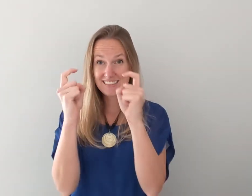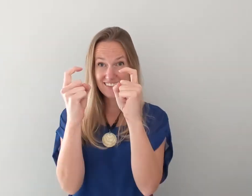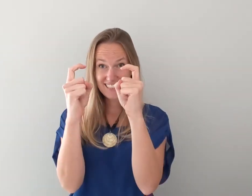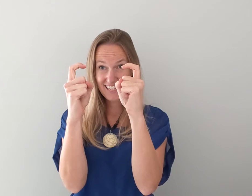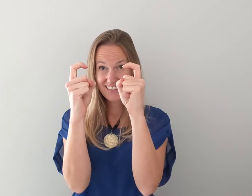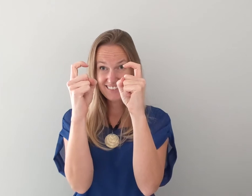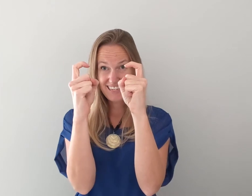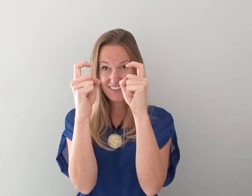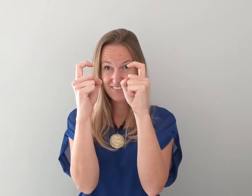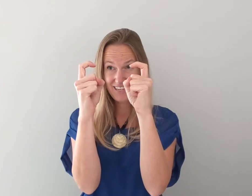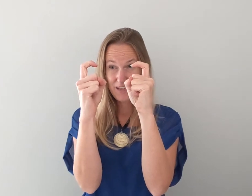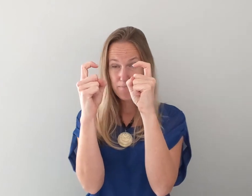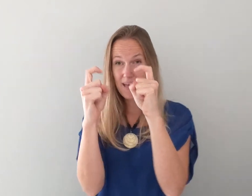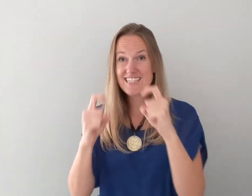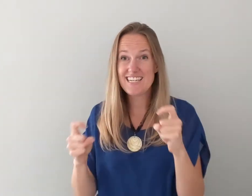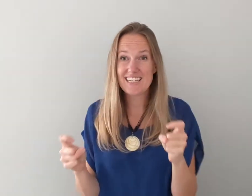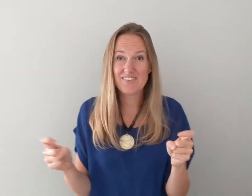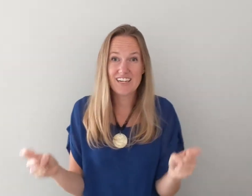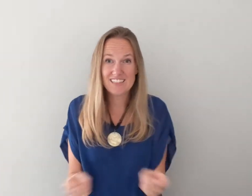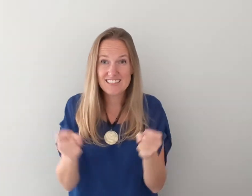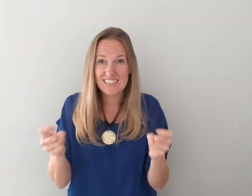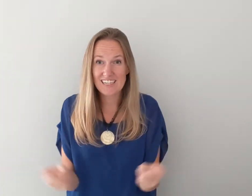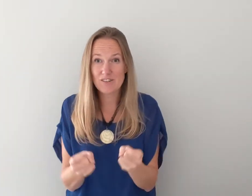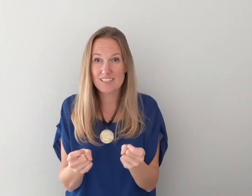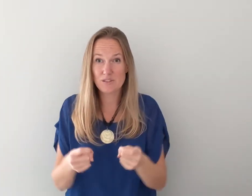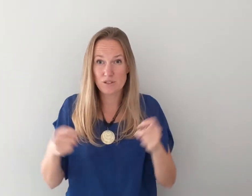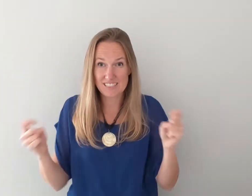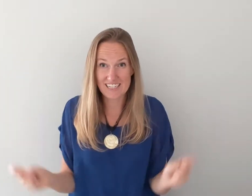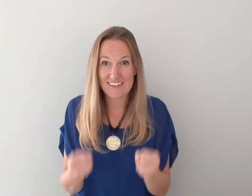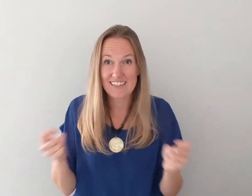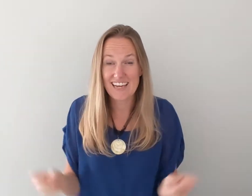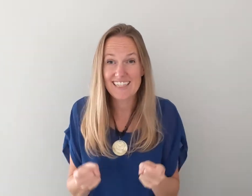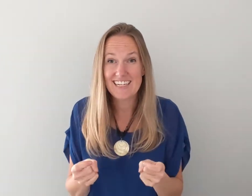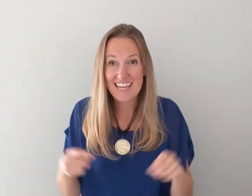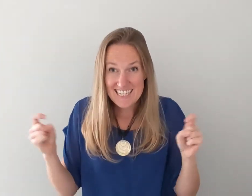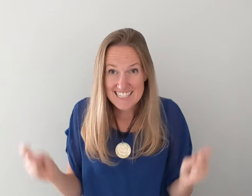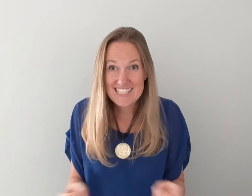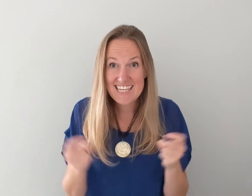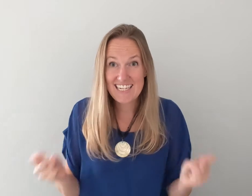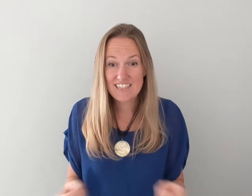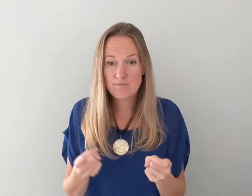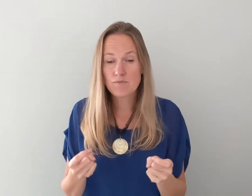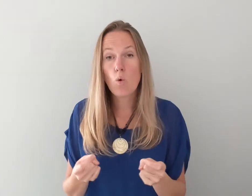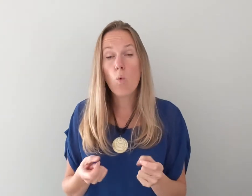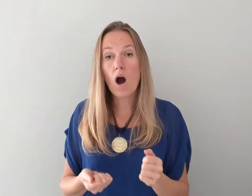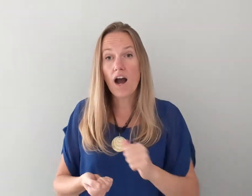once again, those kind of bent index fingers and goes in towards each other. Okay? Sin,